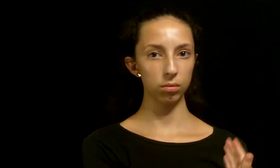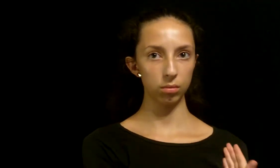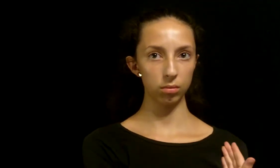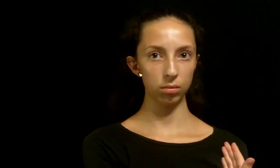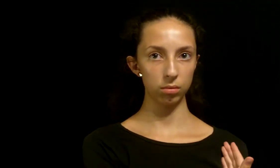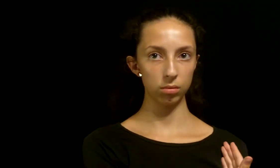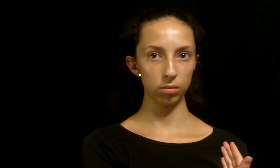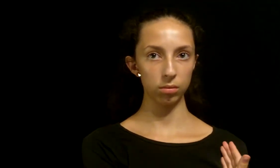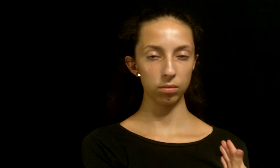else.